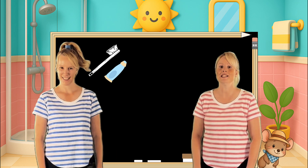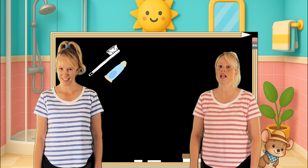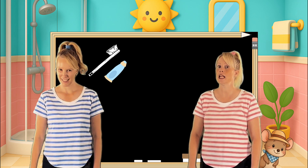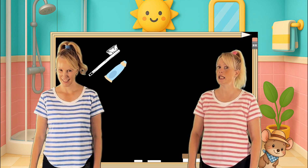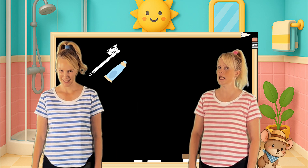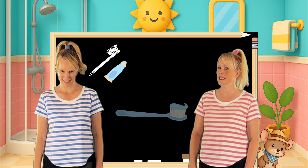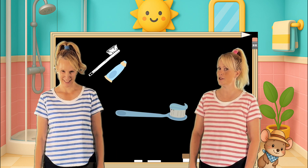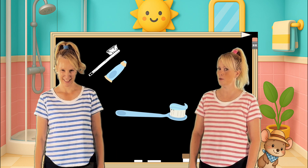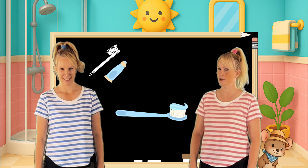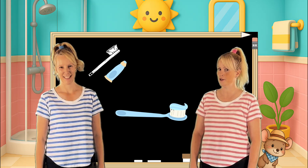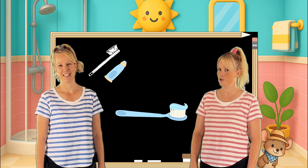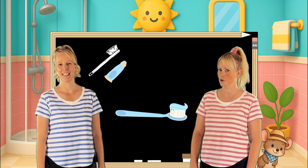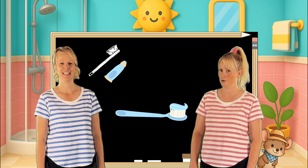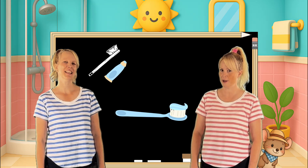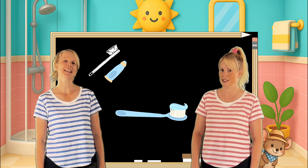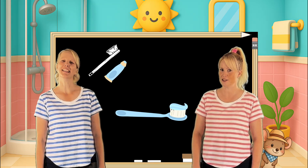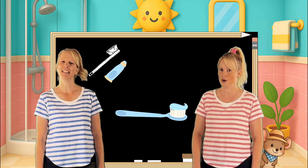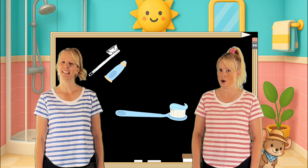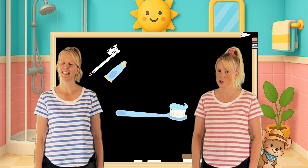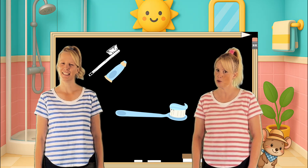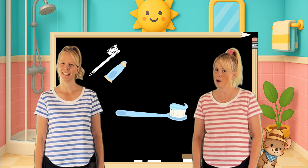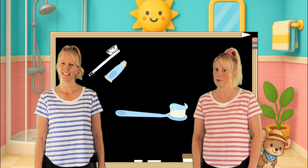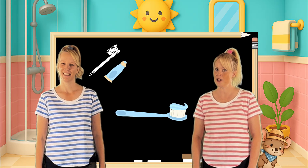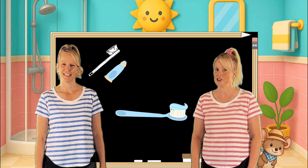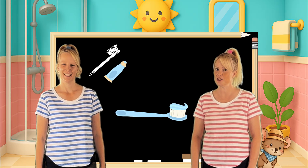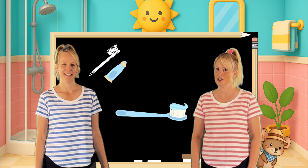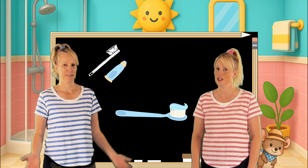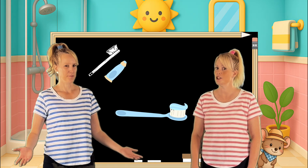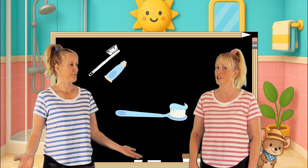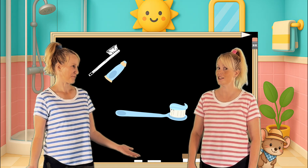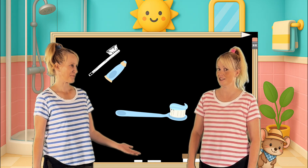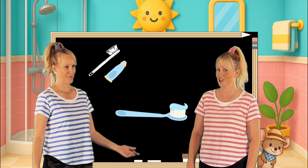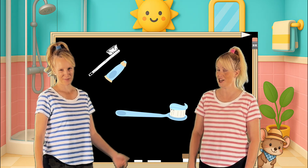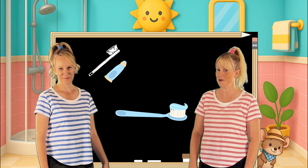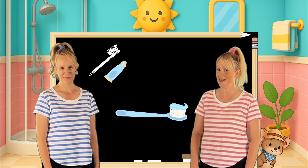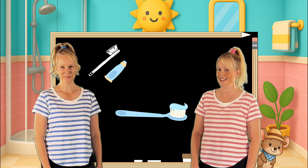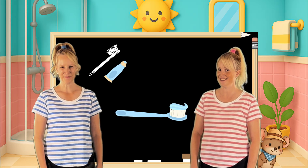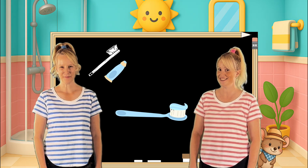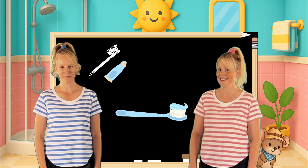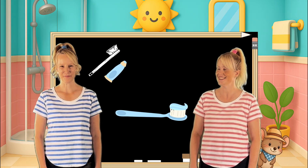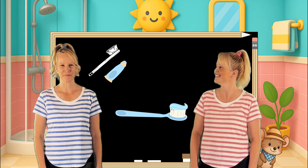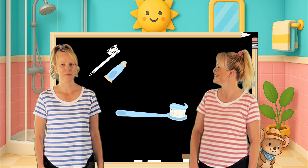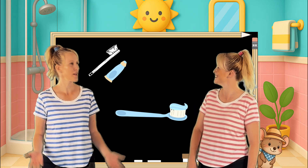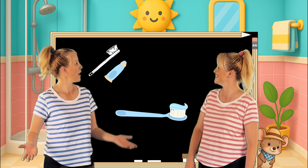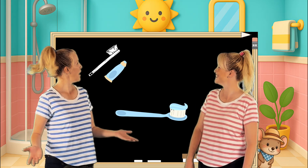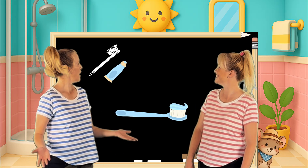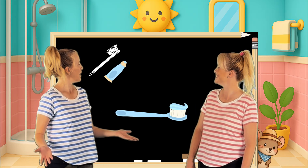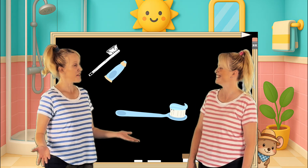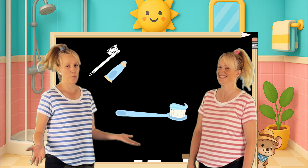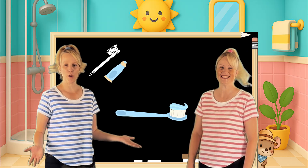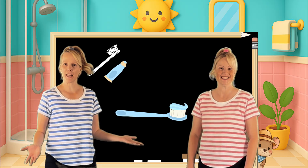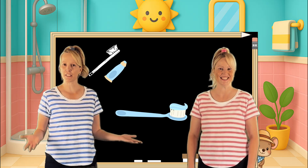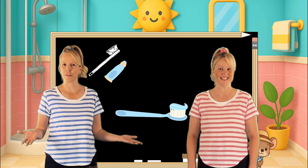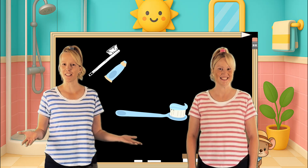a little bit of toothpaste onto our brush, just a tiny bit. Then what next, friends?